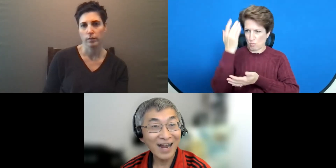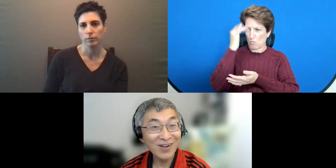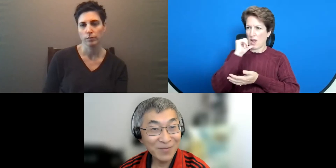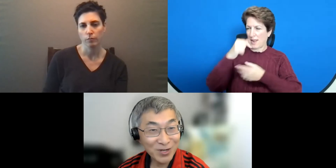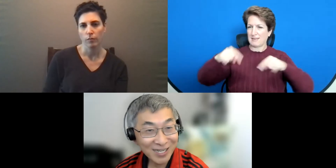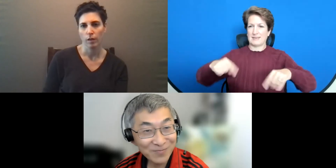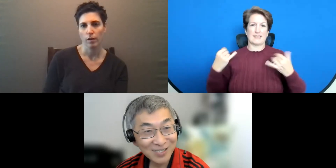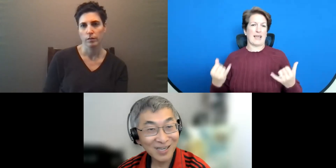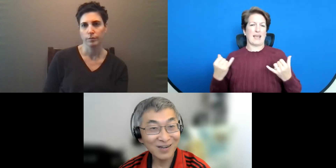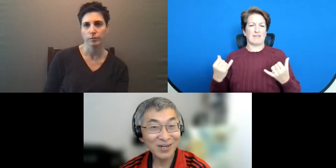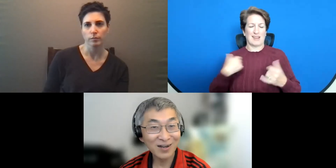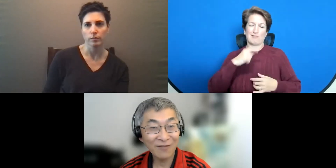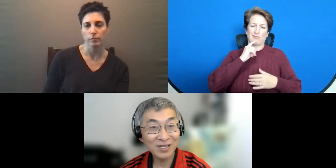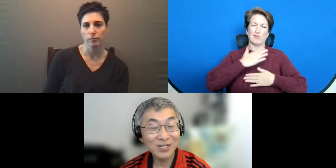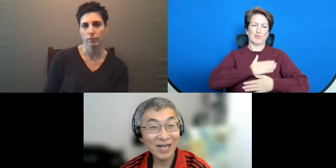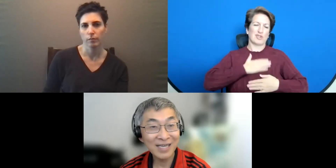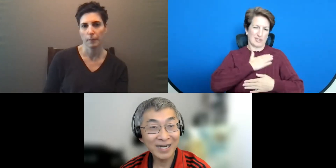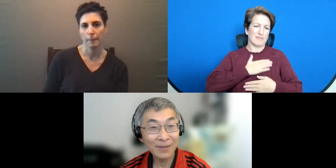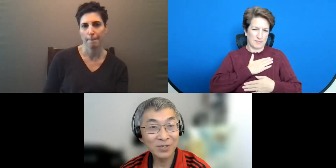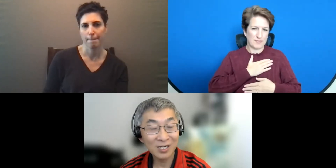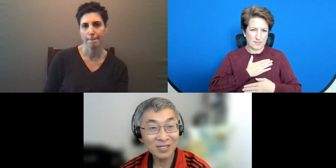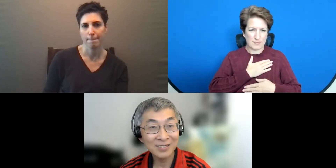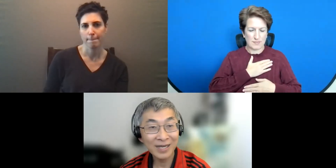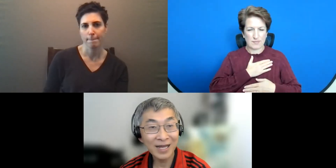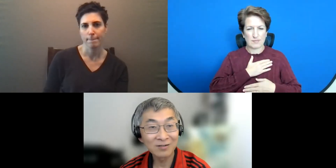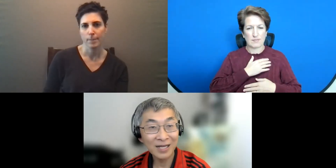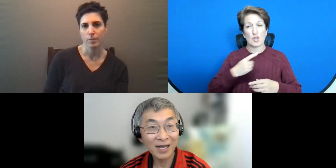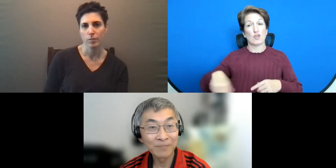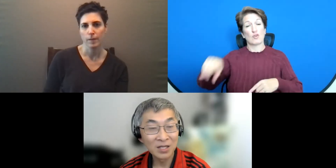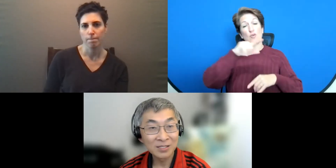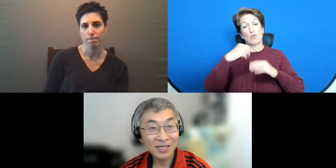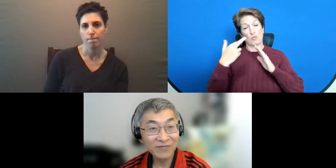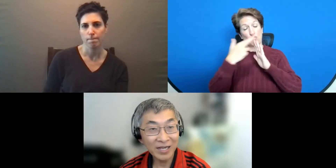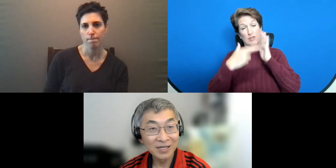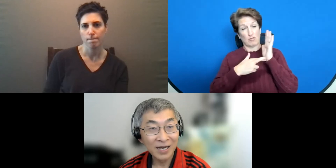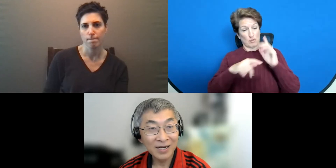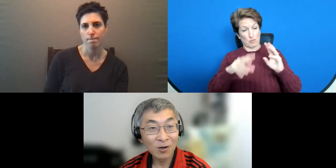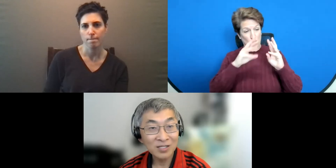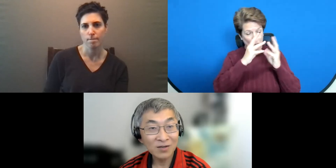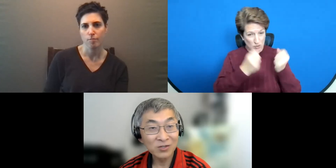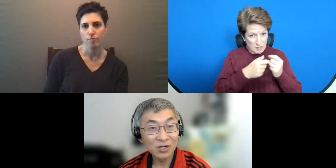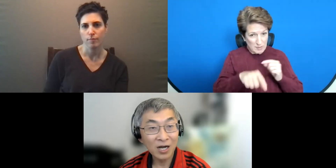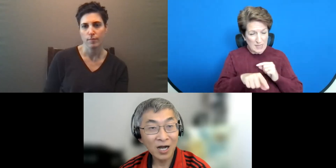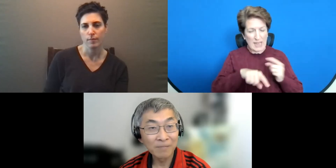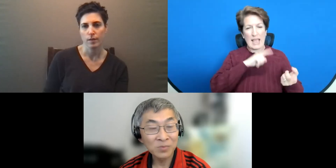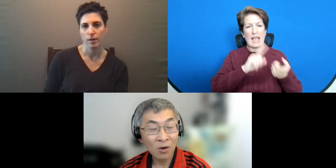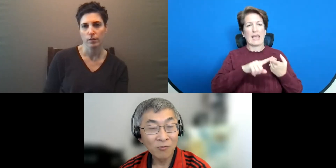And I really appreciate it because you know, after you guys signed up, Shahina sent out a survey, and then lots of